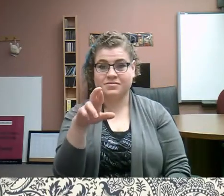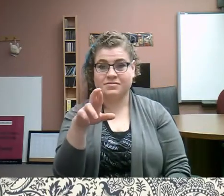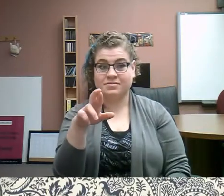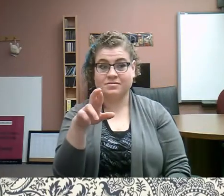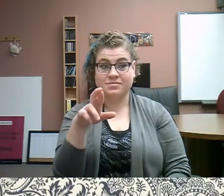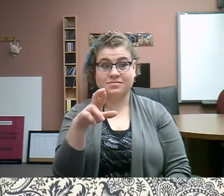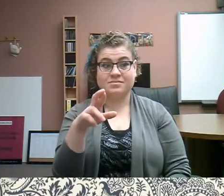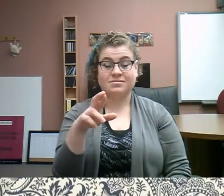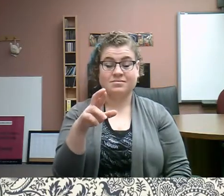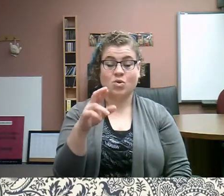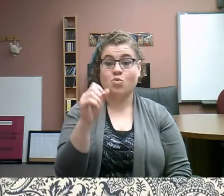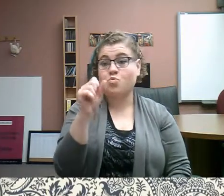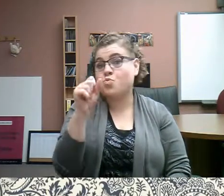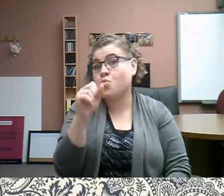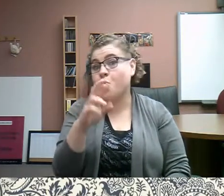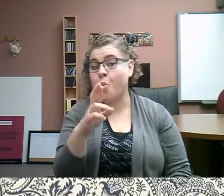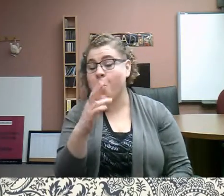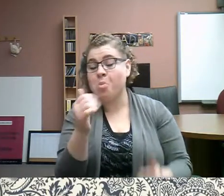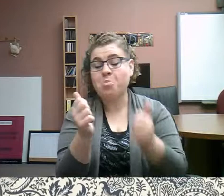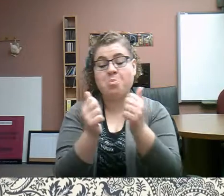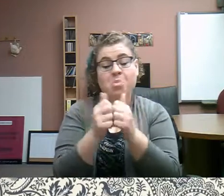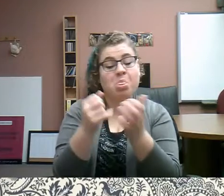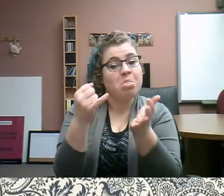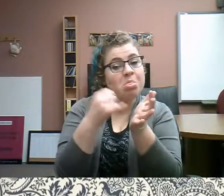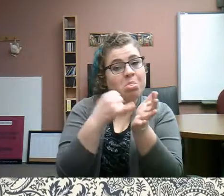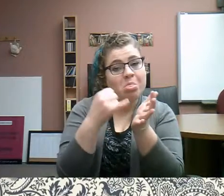And then that's a sign for butter.